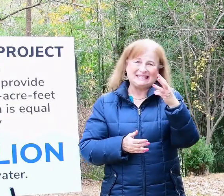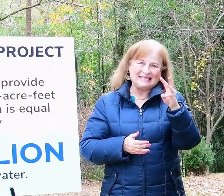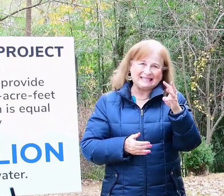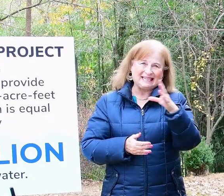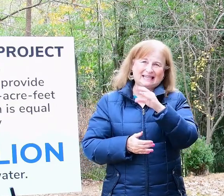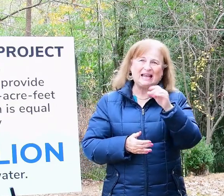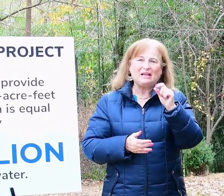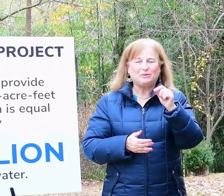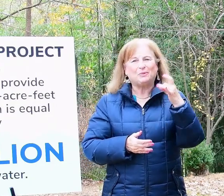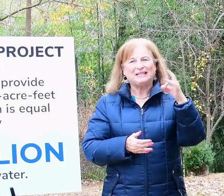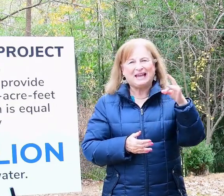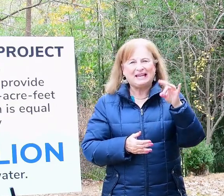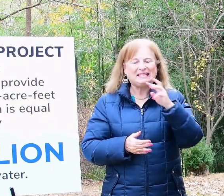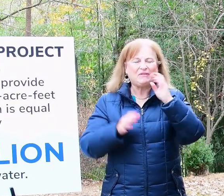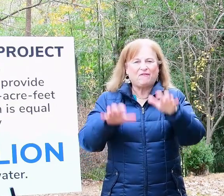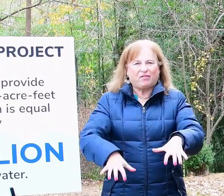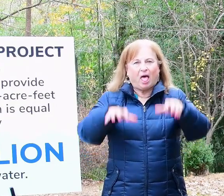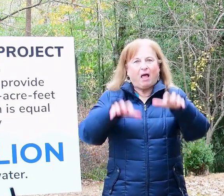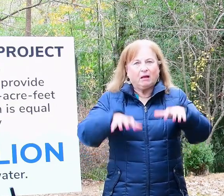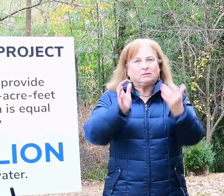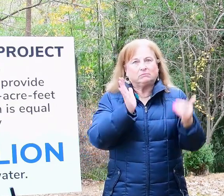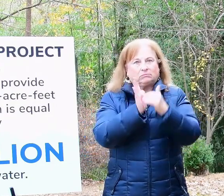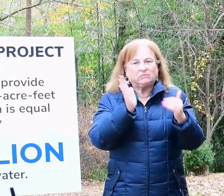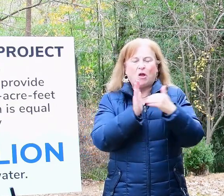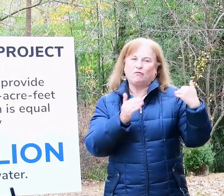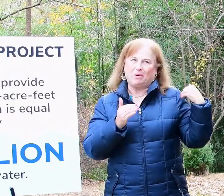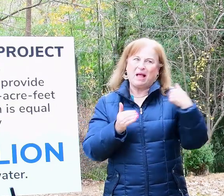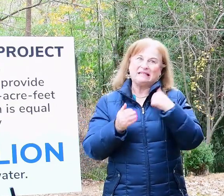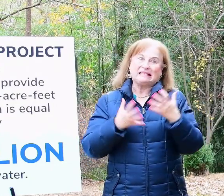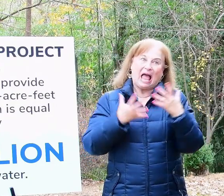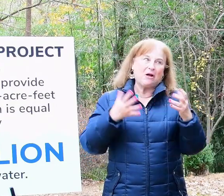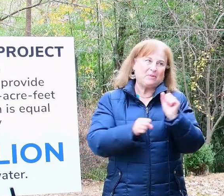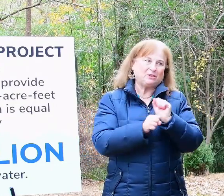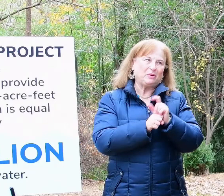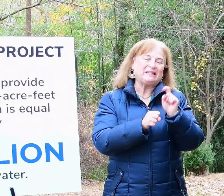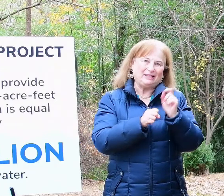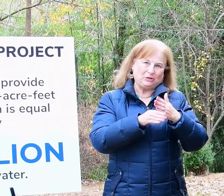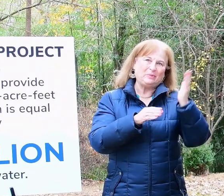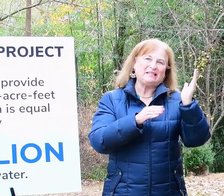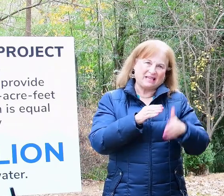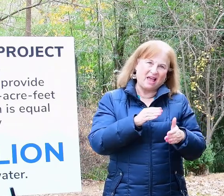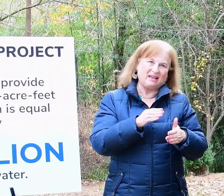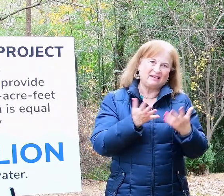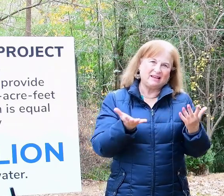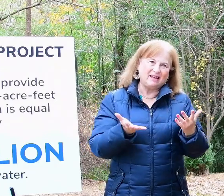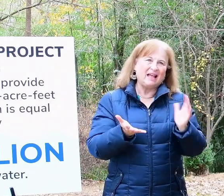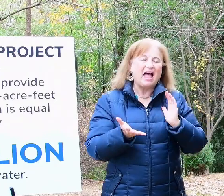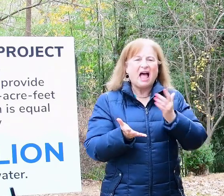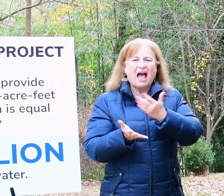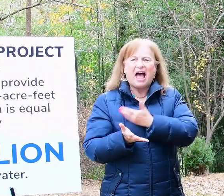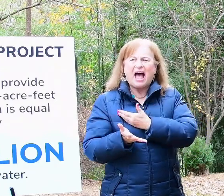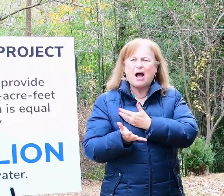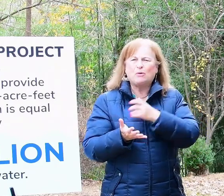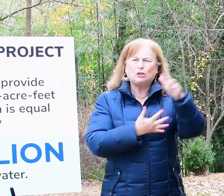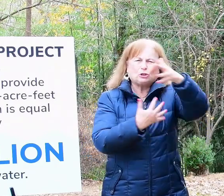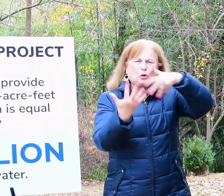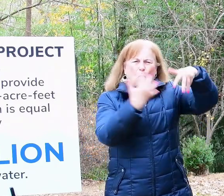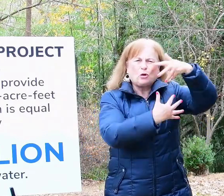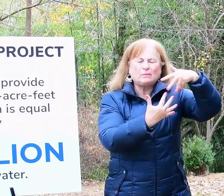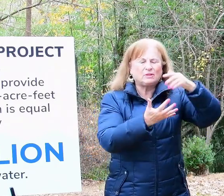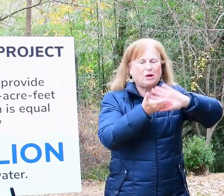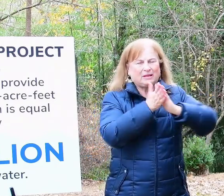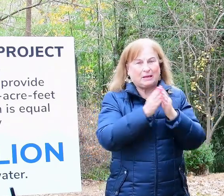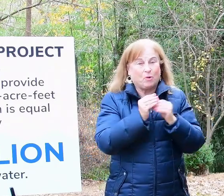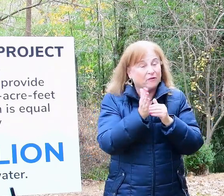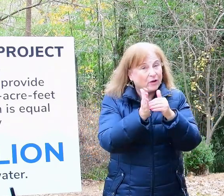2016, and 2018 floods remind us of how much work needs to be done and that our storms are